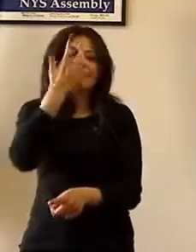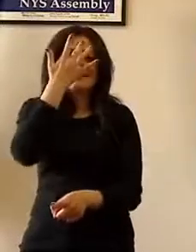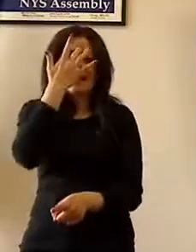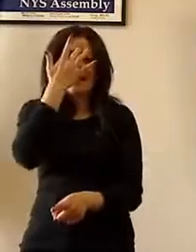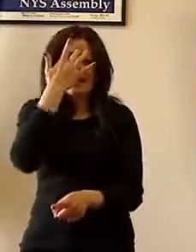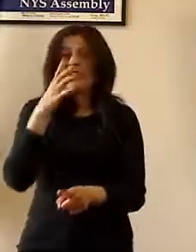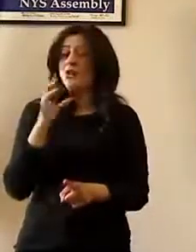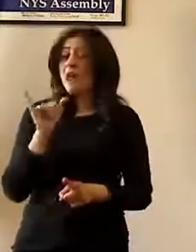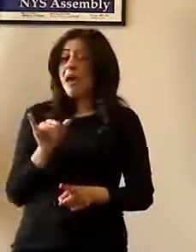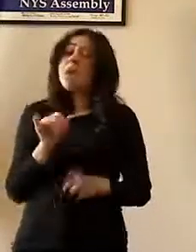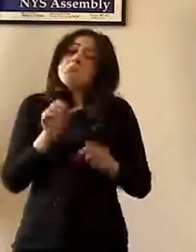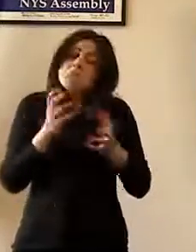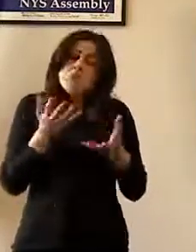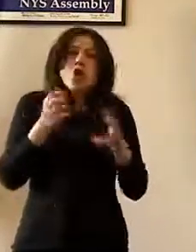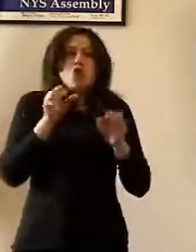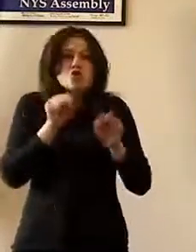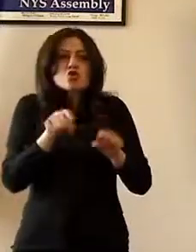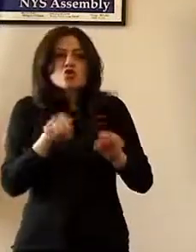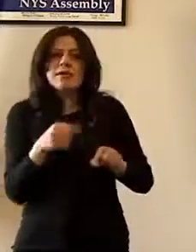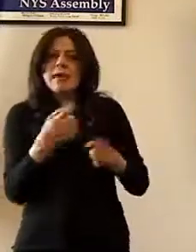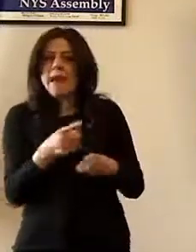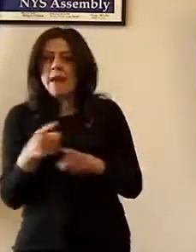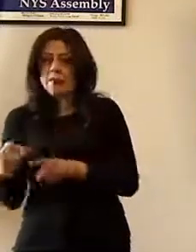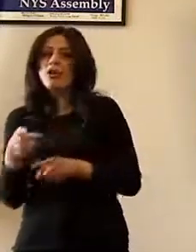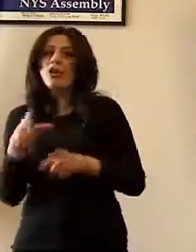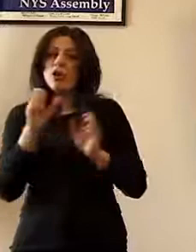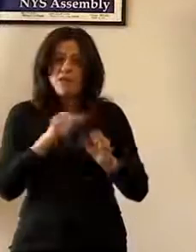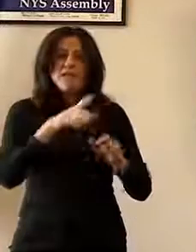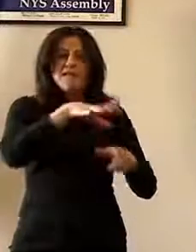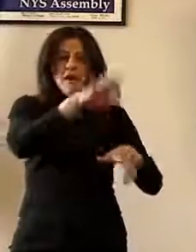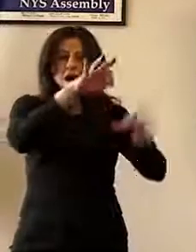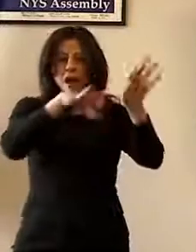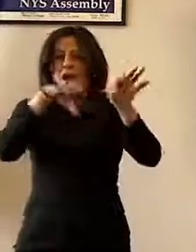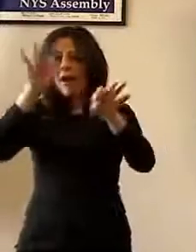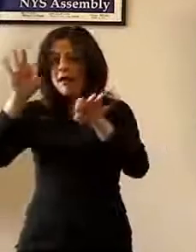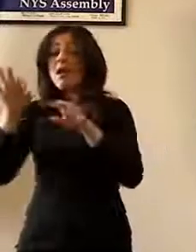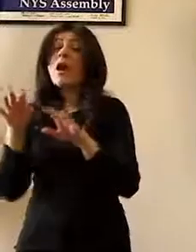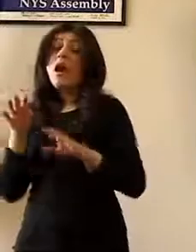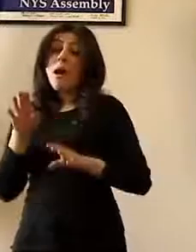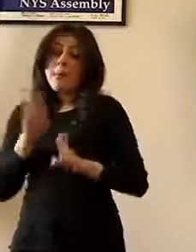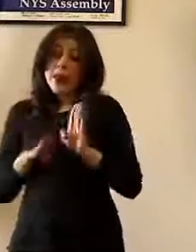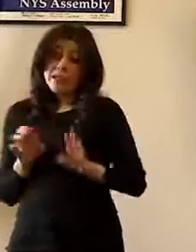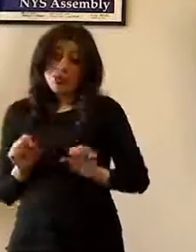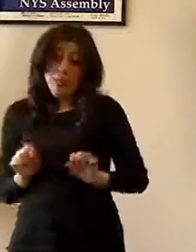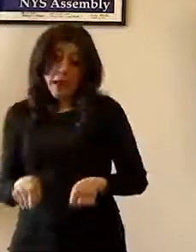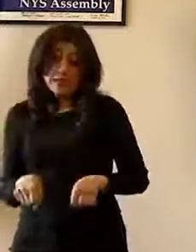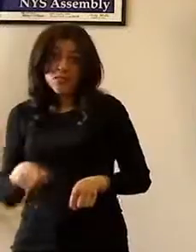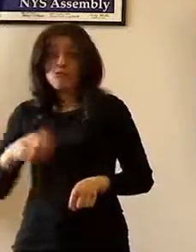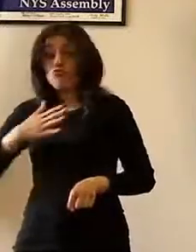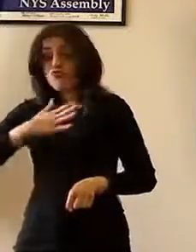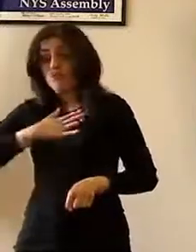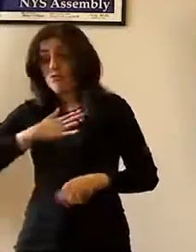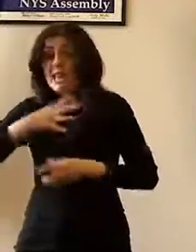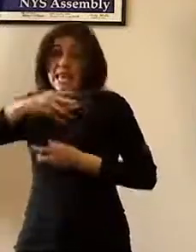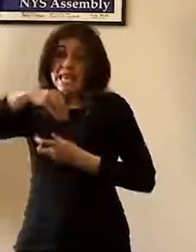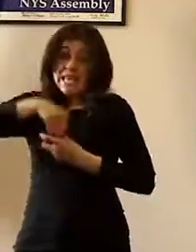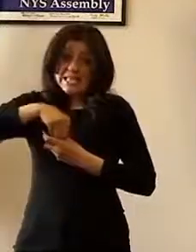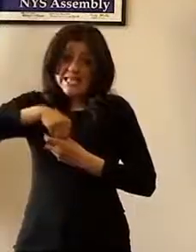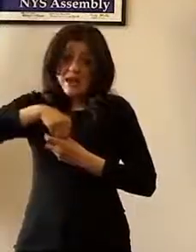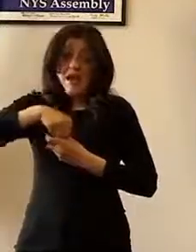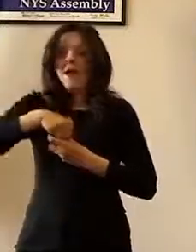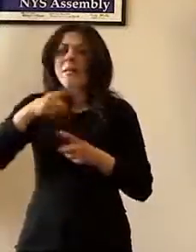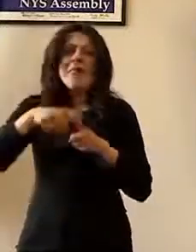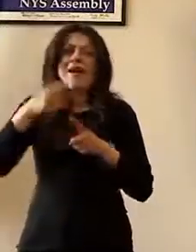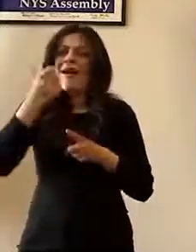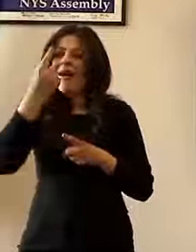scenario can play out, and it's biologically possible, and we see it all the